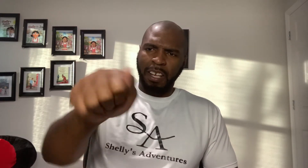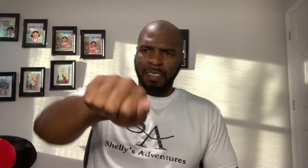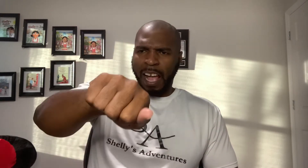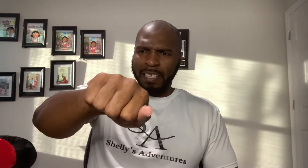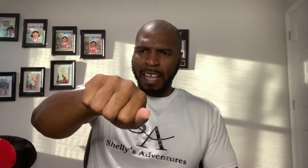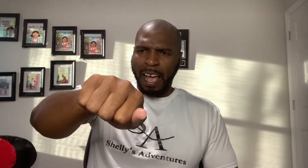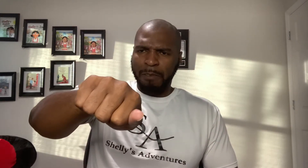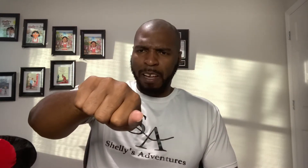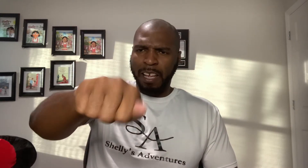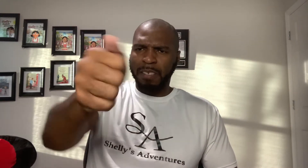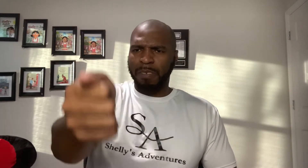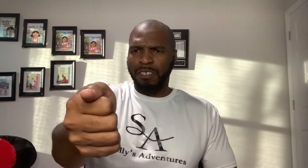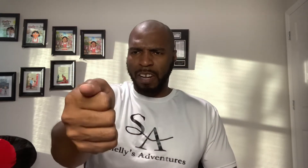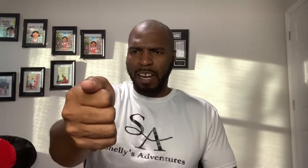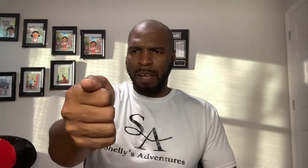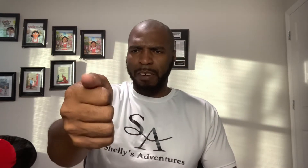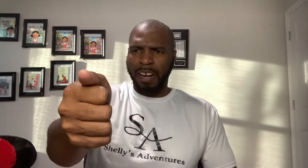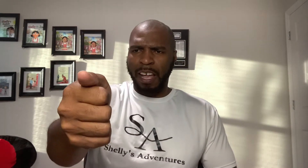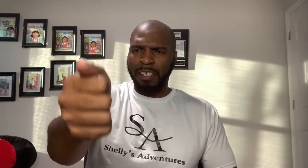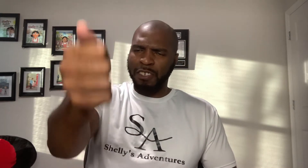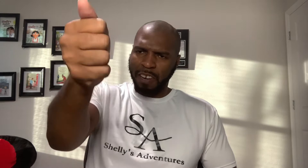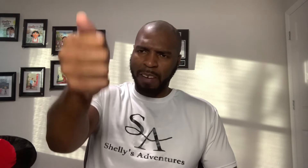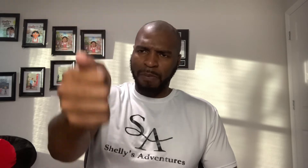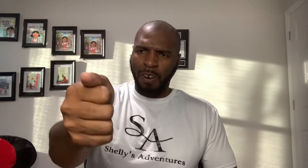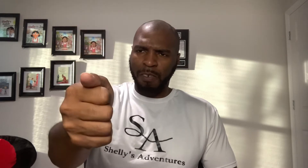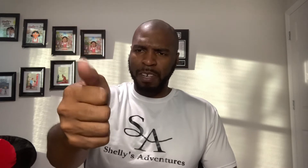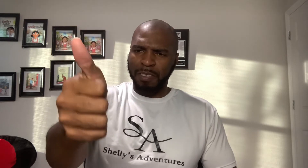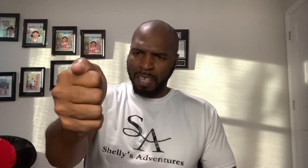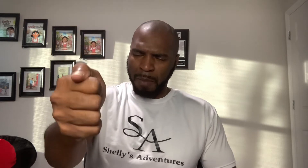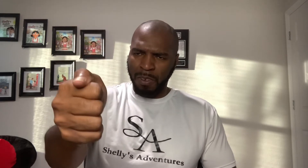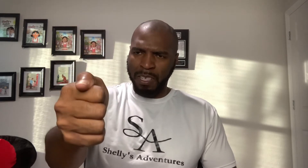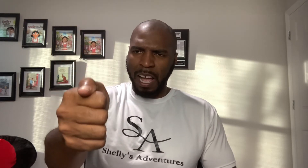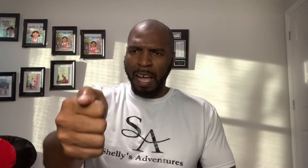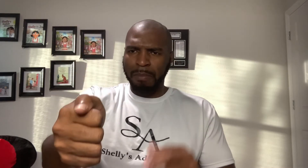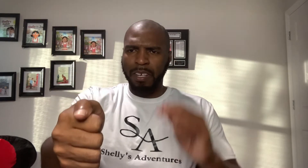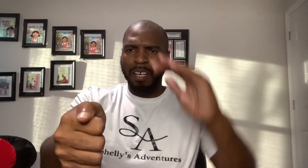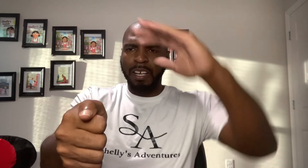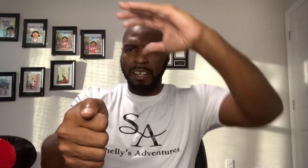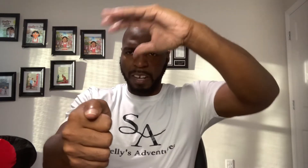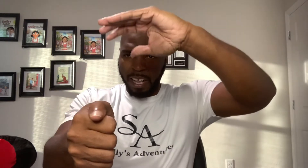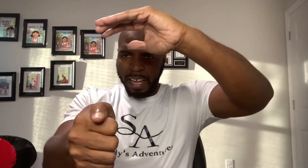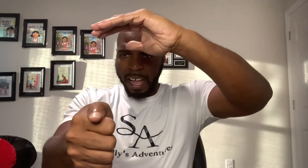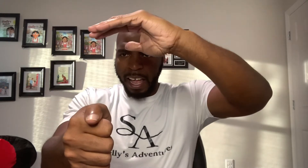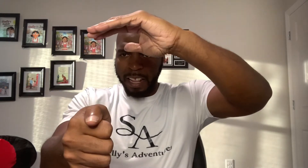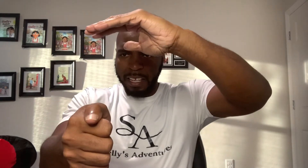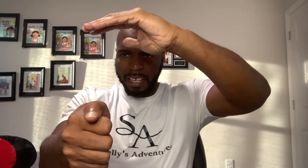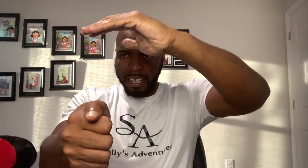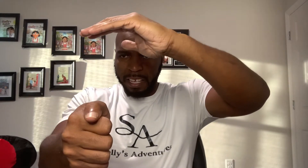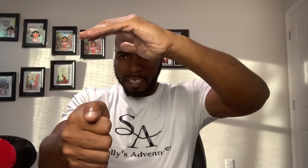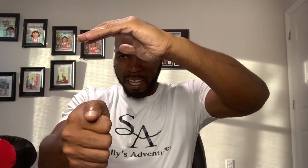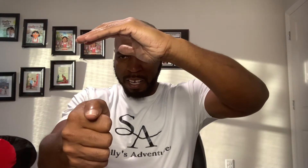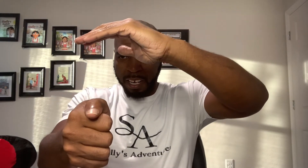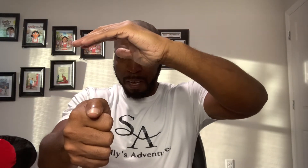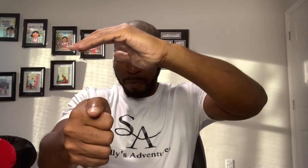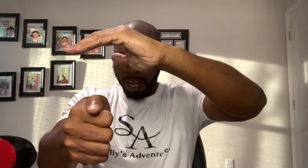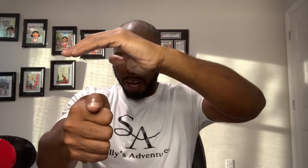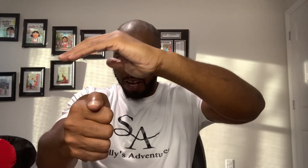not sideways, but straight up. Your hand straight forward, thumb on top. Your other hand is going to come all the